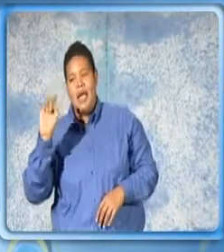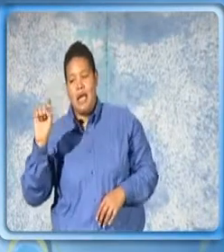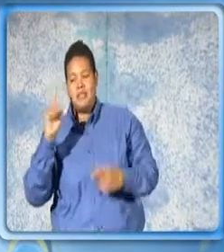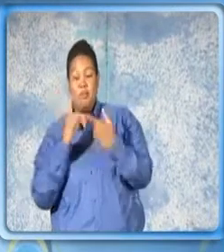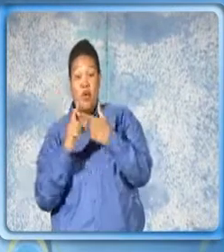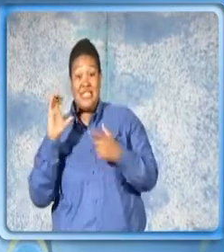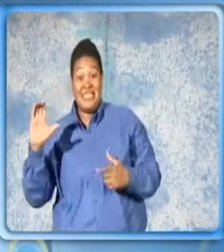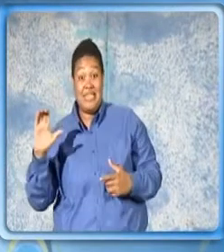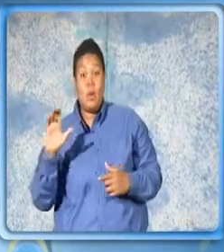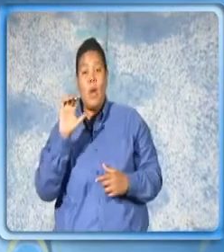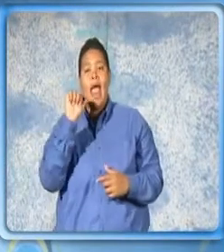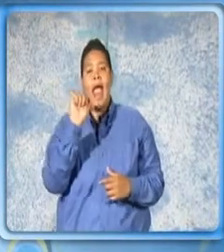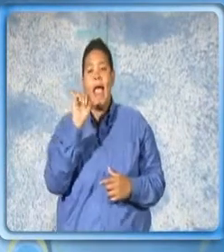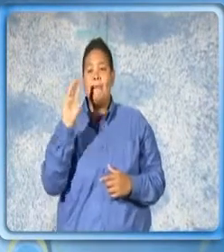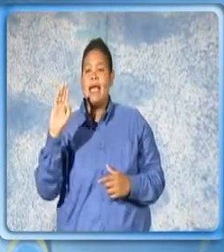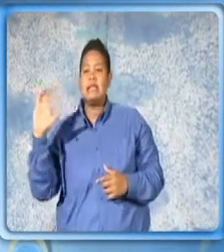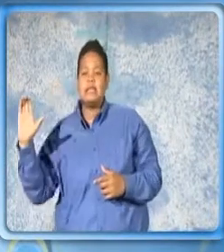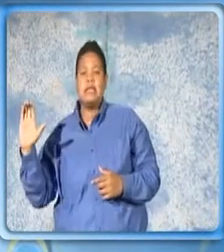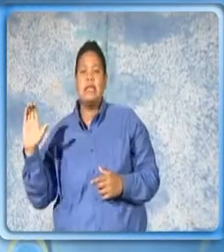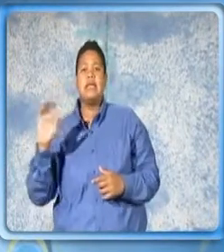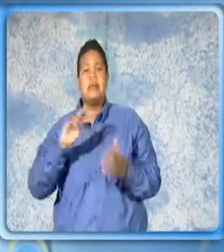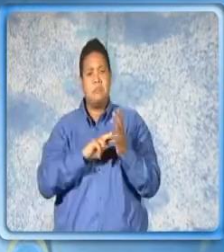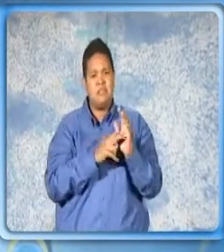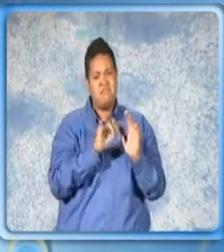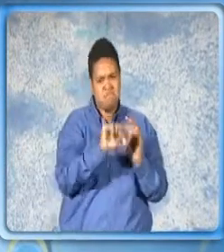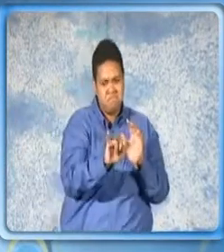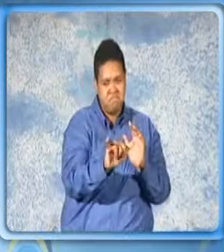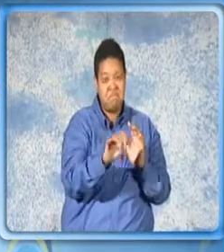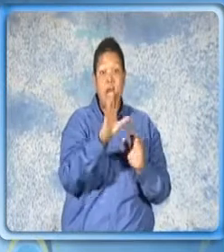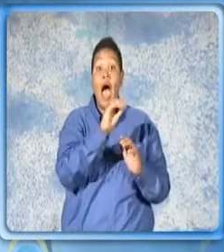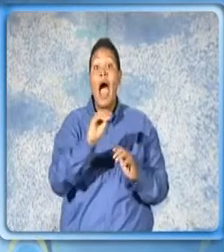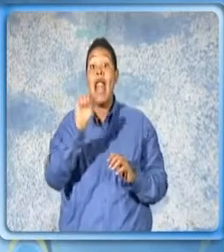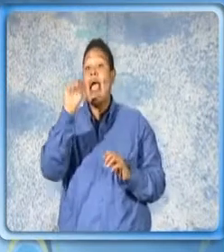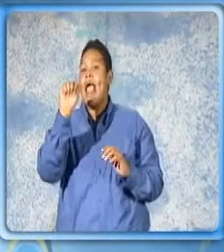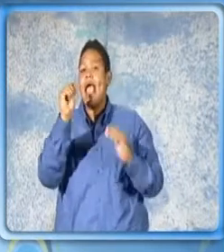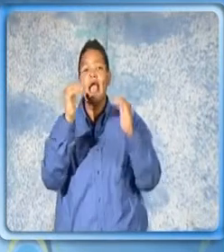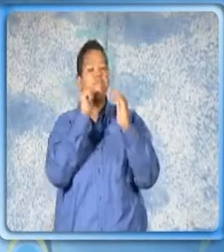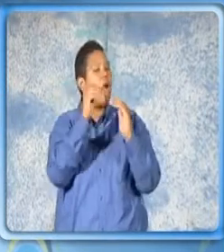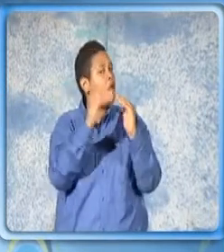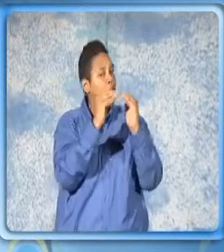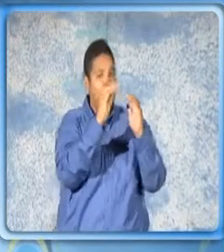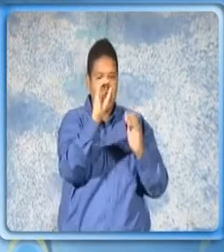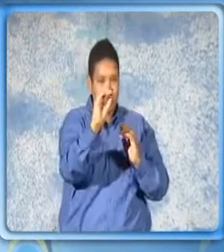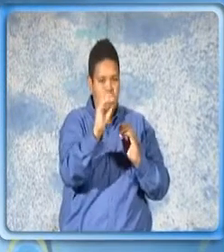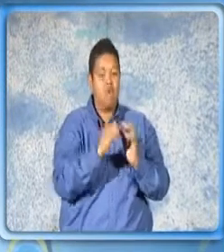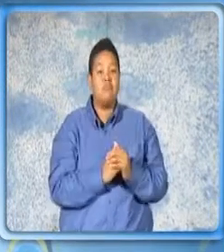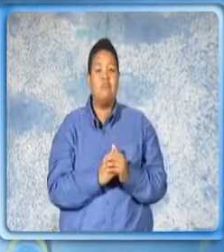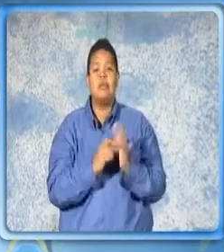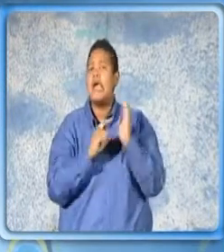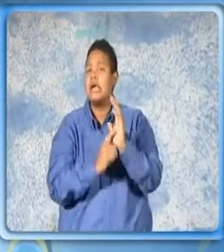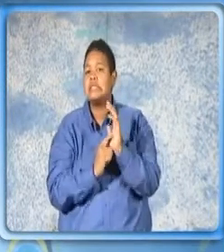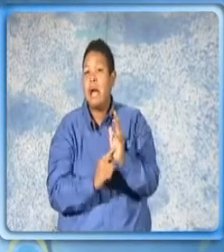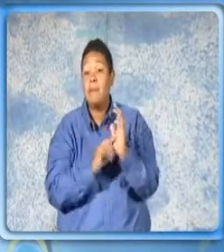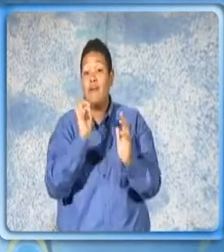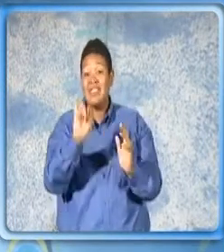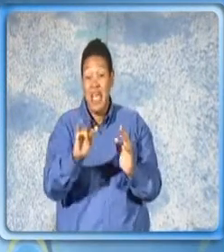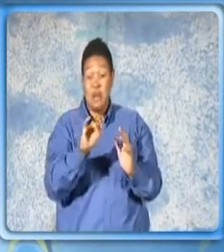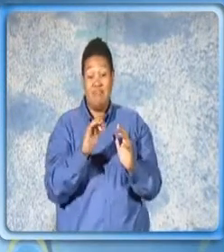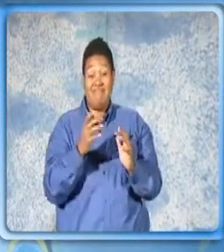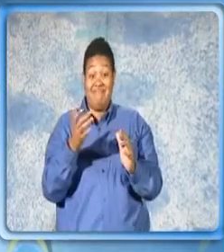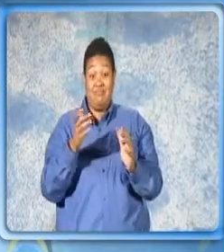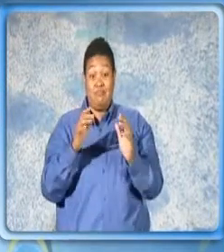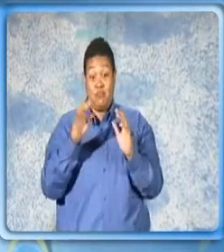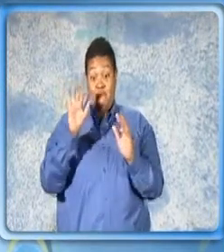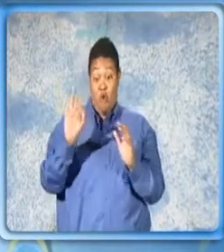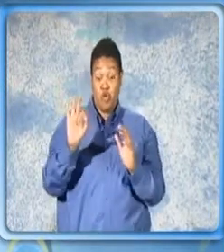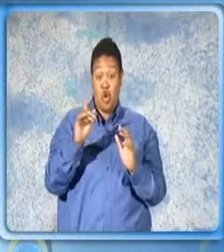c are constants, and a is not equal to 0. An example of such a function is